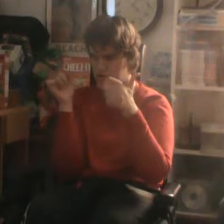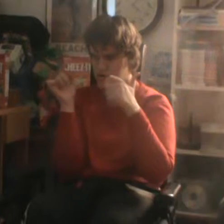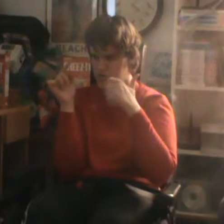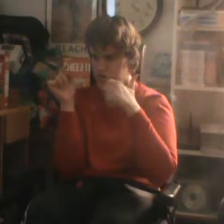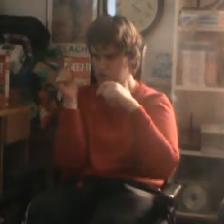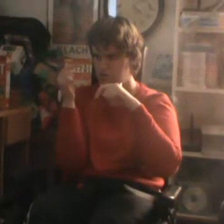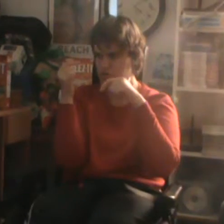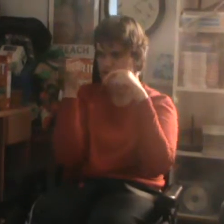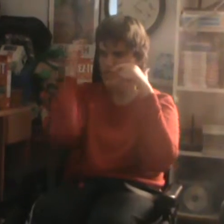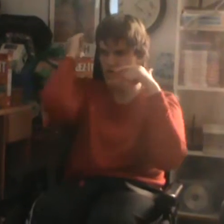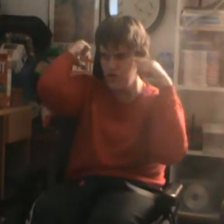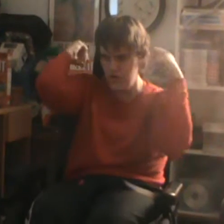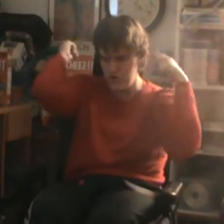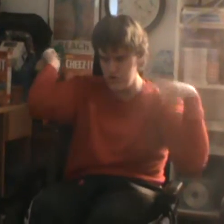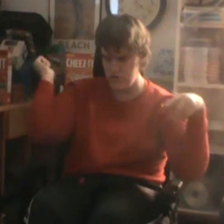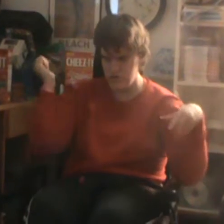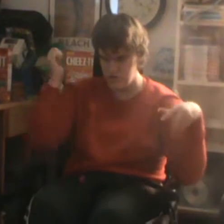realize the older I get,